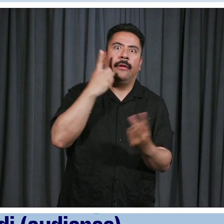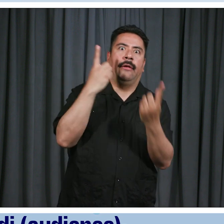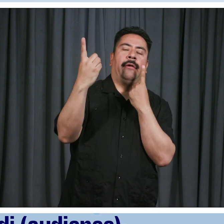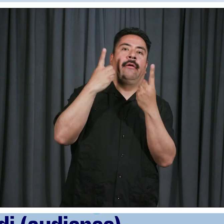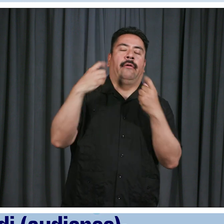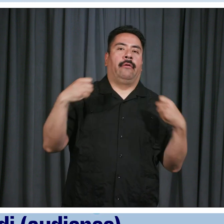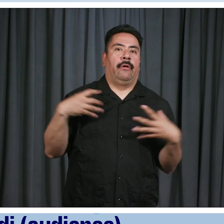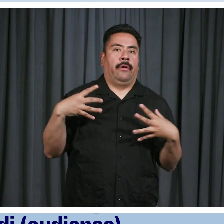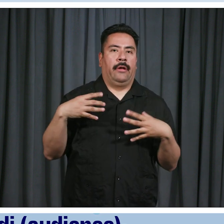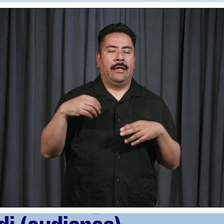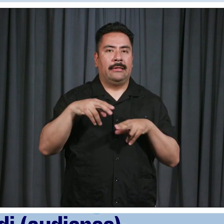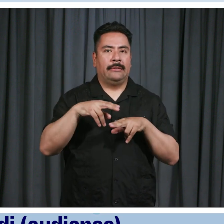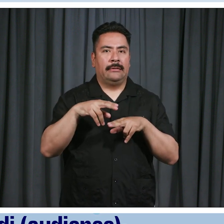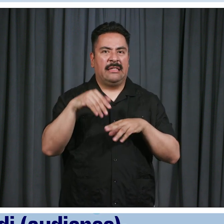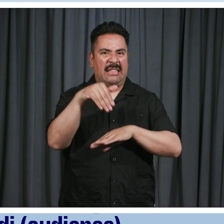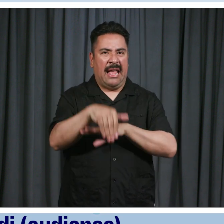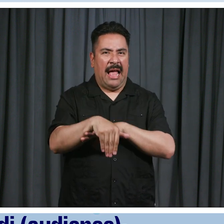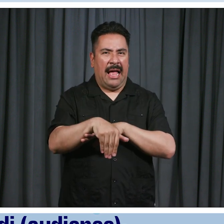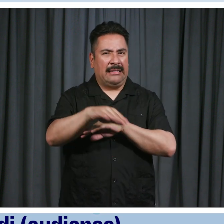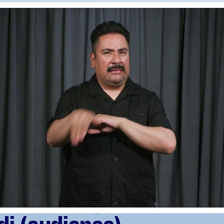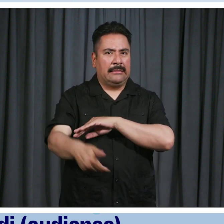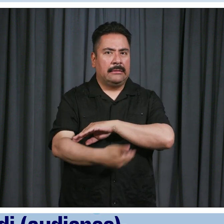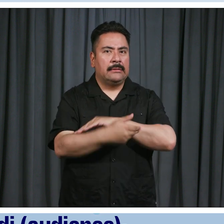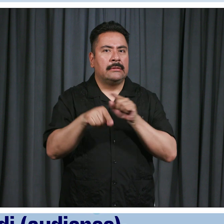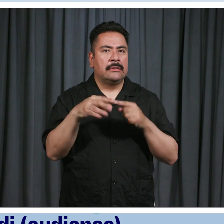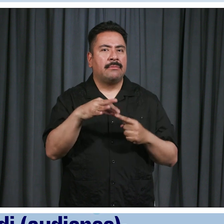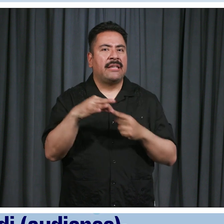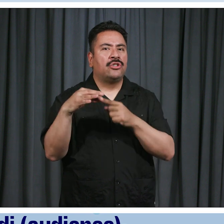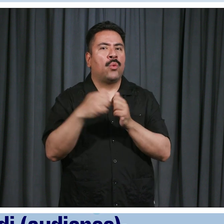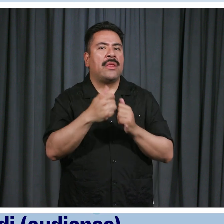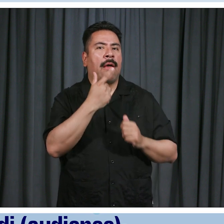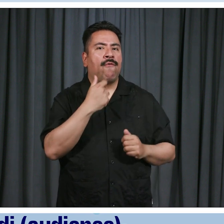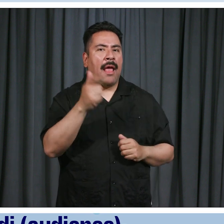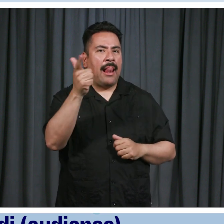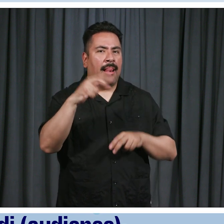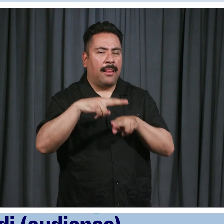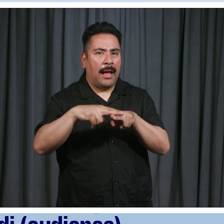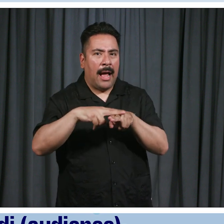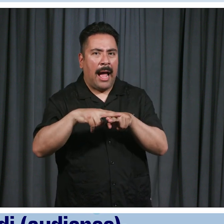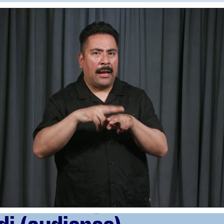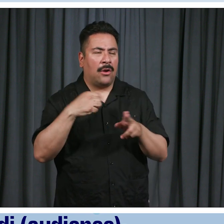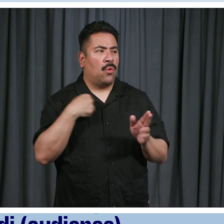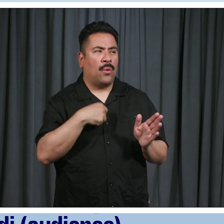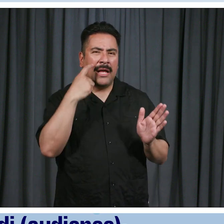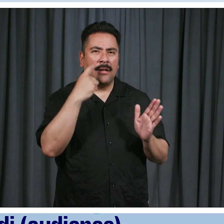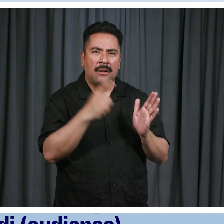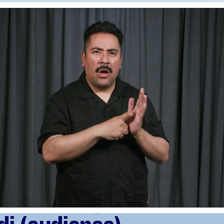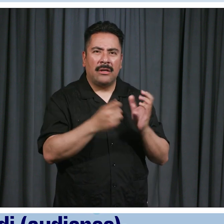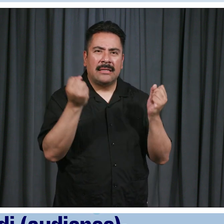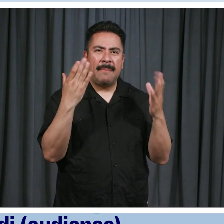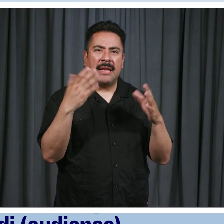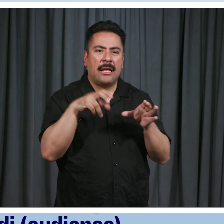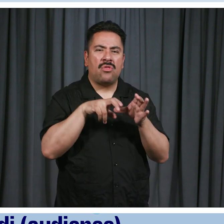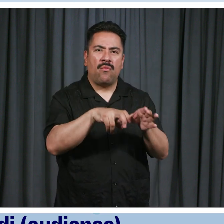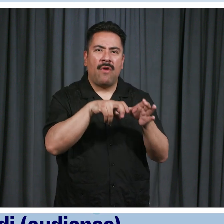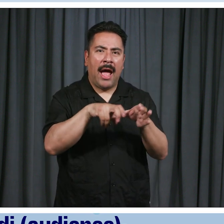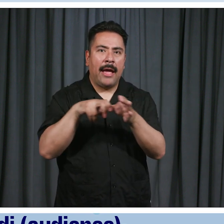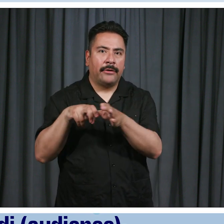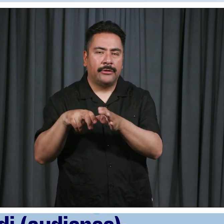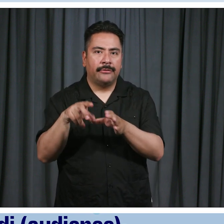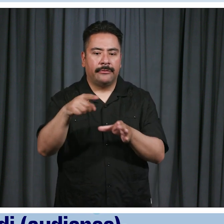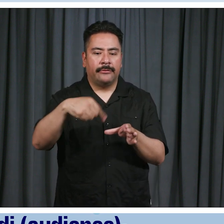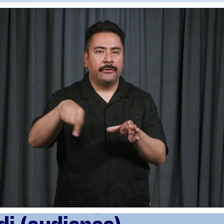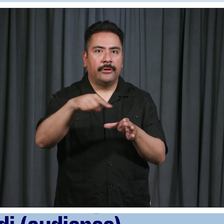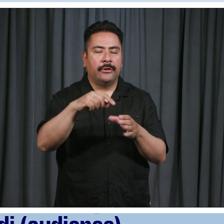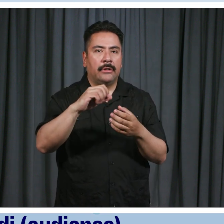overnight, especially on the Red Line. We noticed that many of the riders there that are